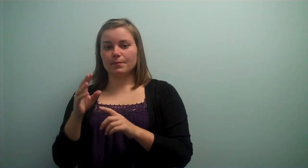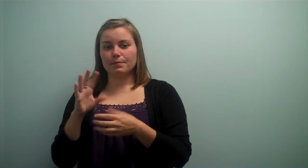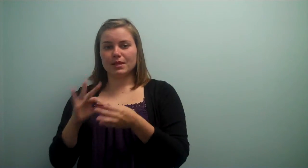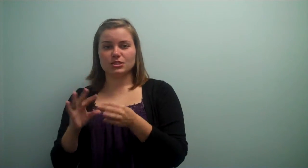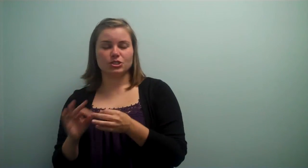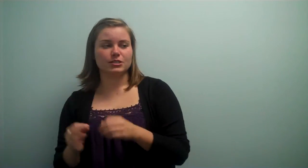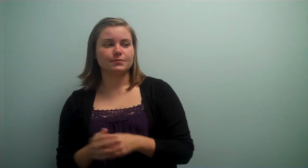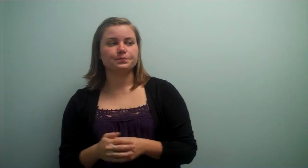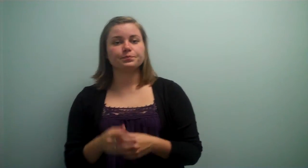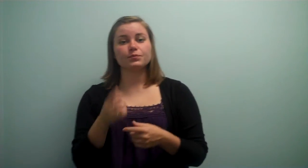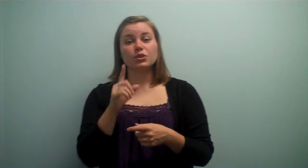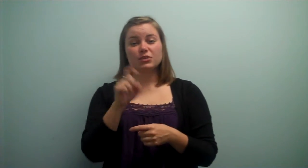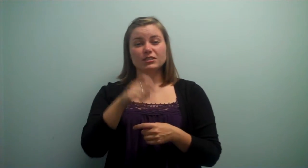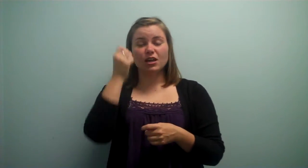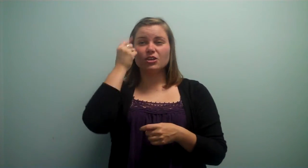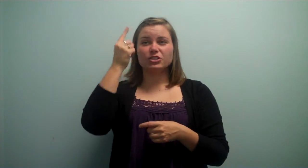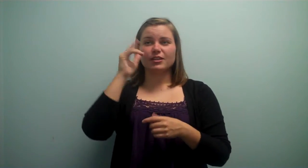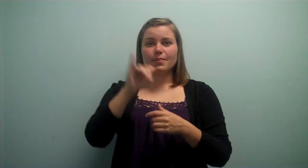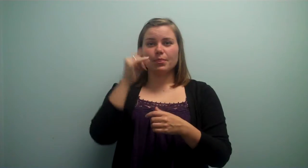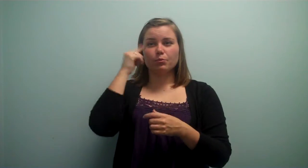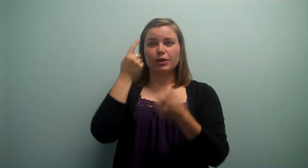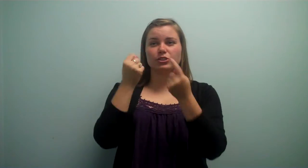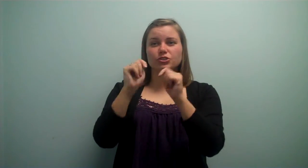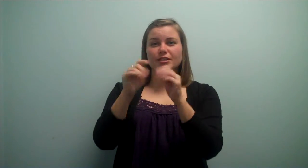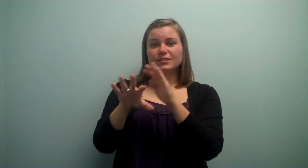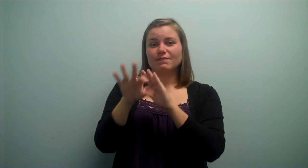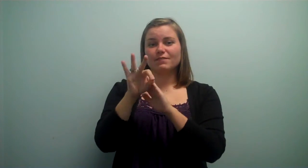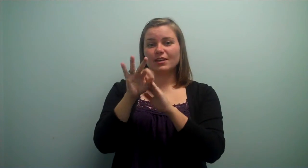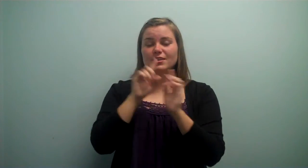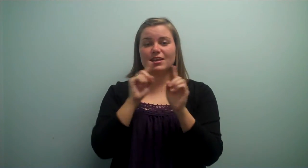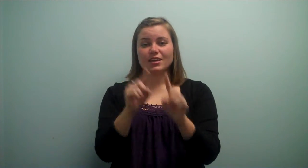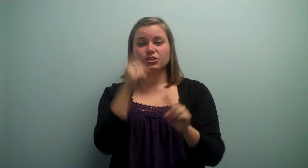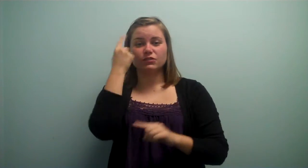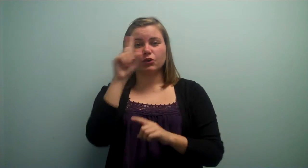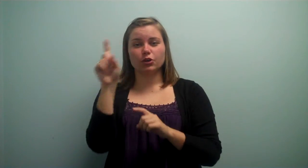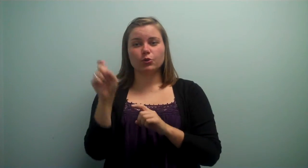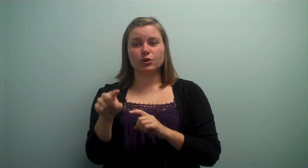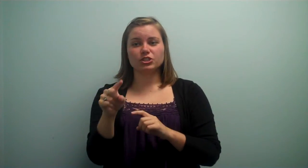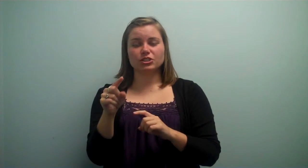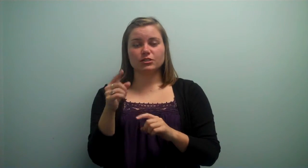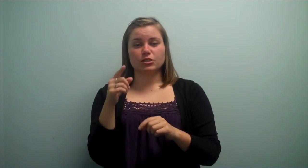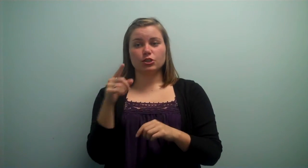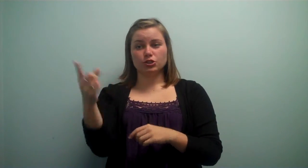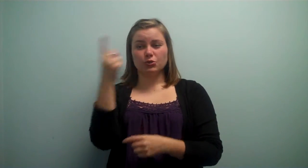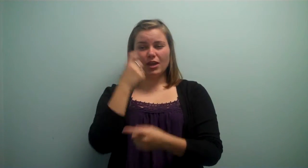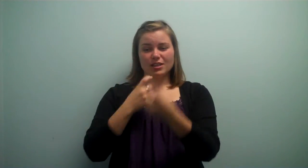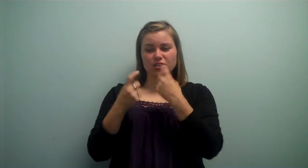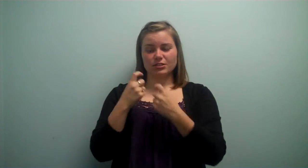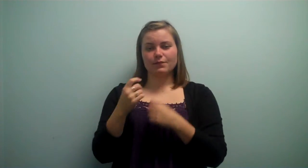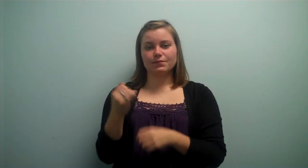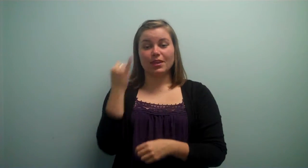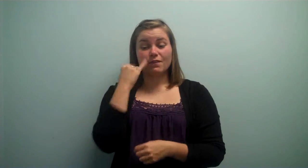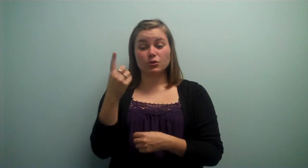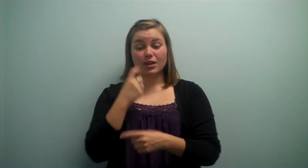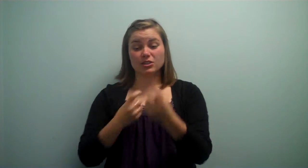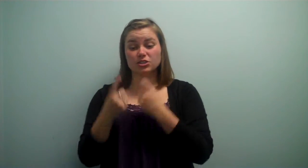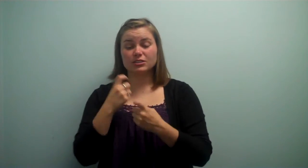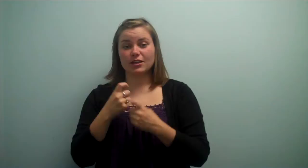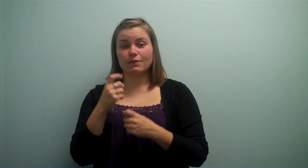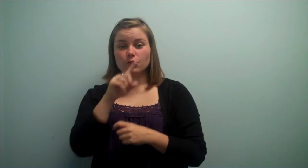the brain tries to find answers to the questions posed to it. So if you could ask yourself questions that will elicit a positive